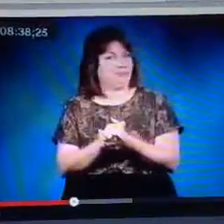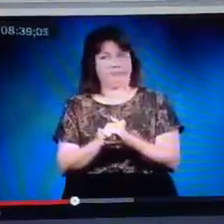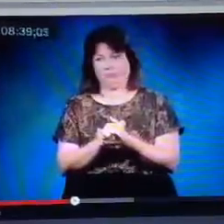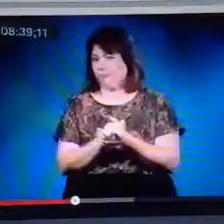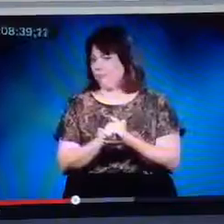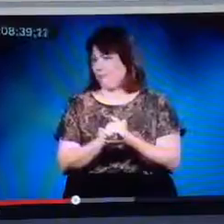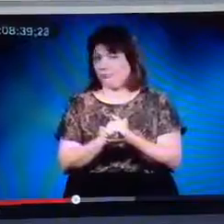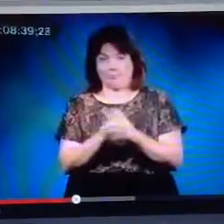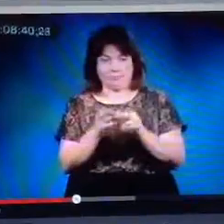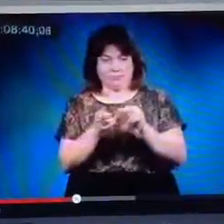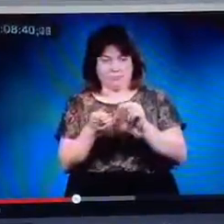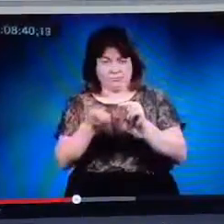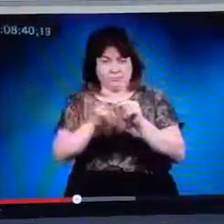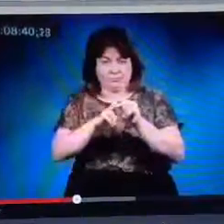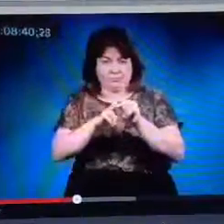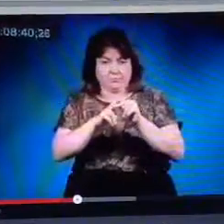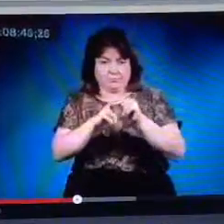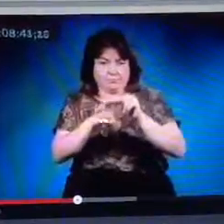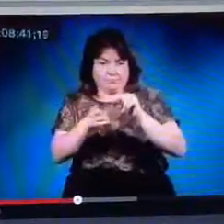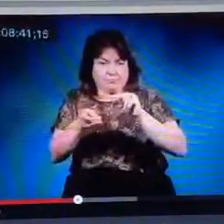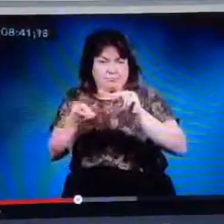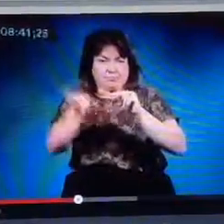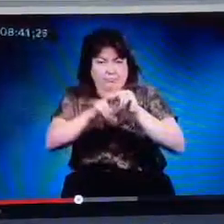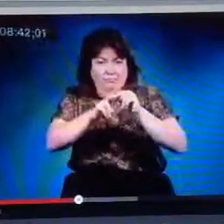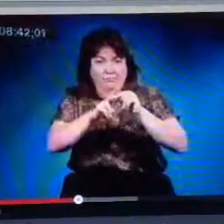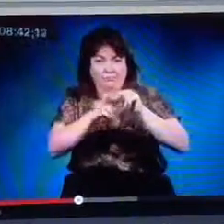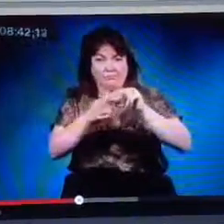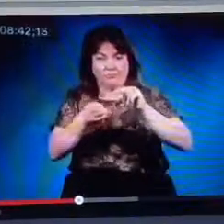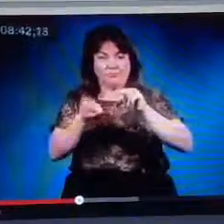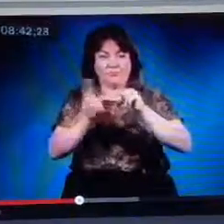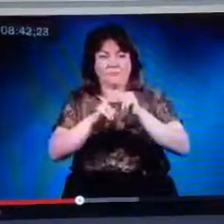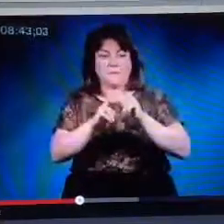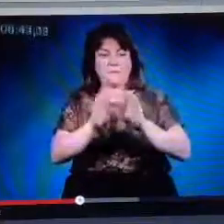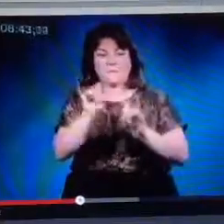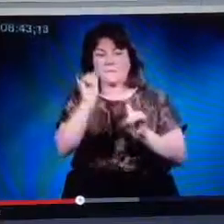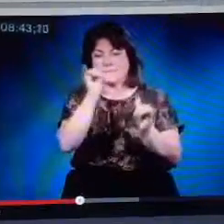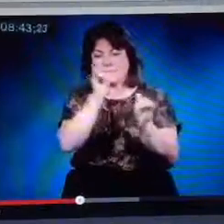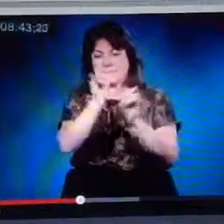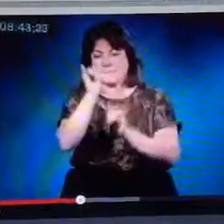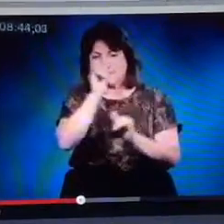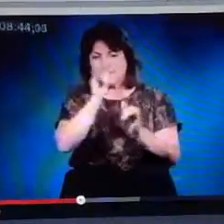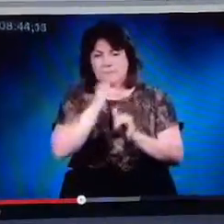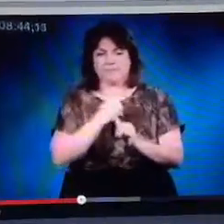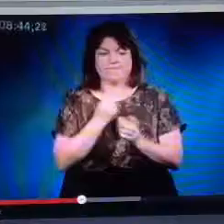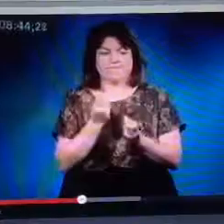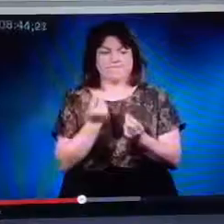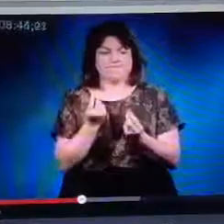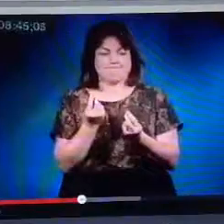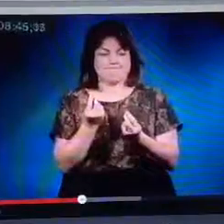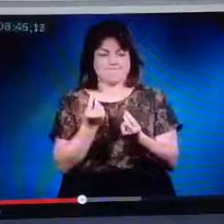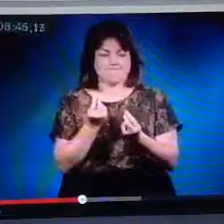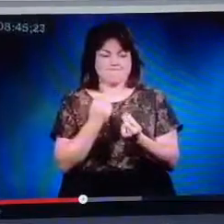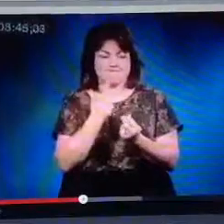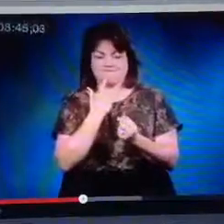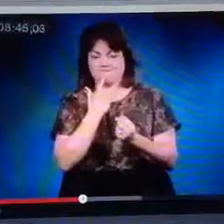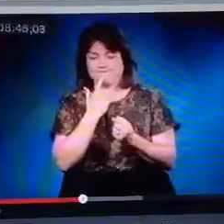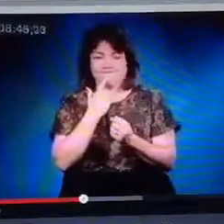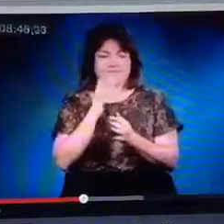off, but it didn't help. It just kept getting worse, and I mean, it was intense heat.